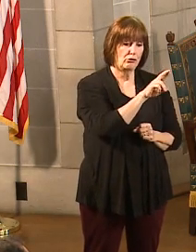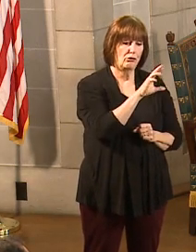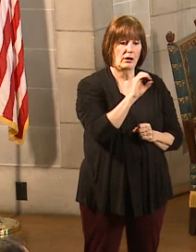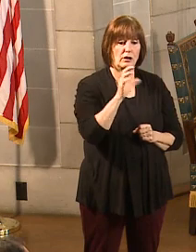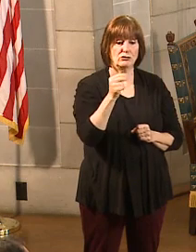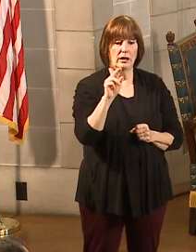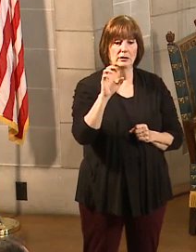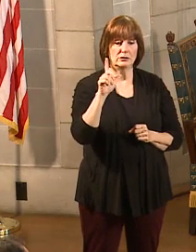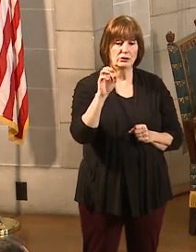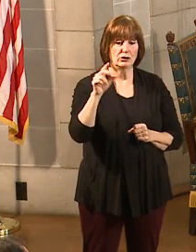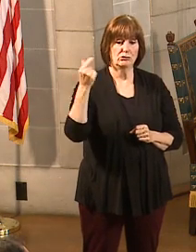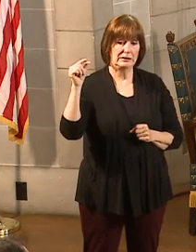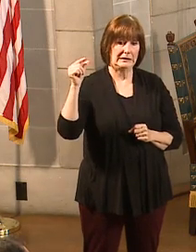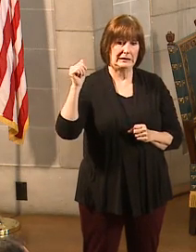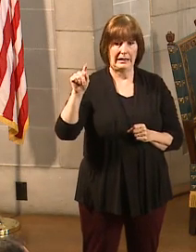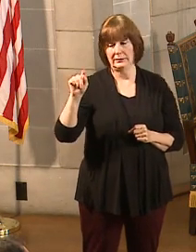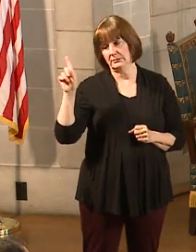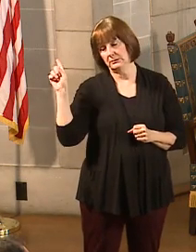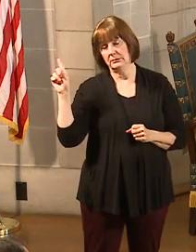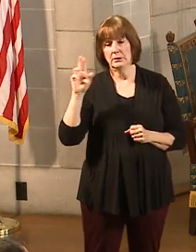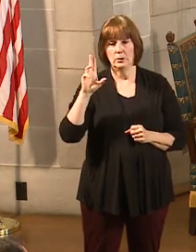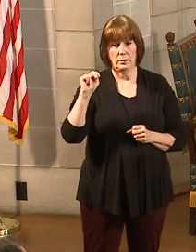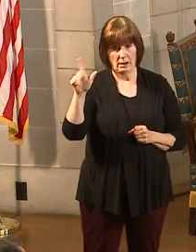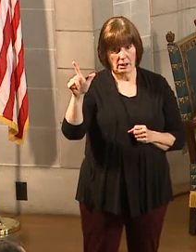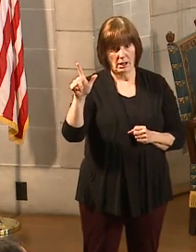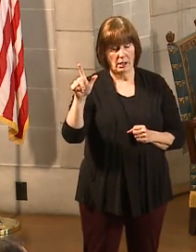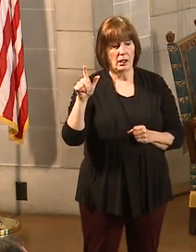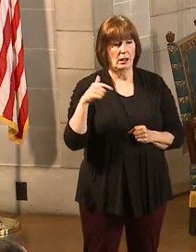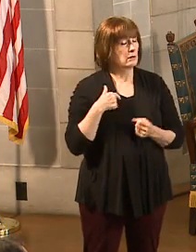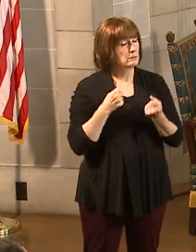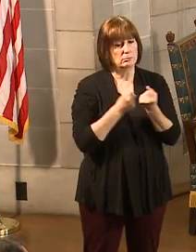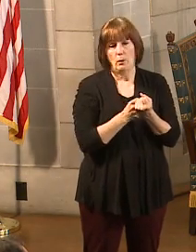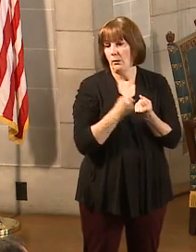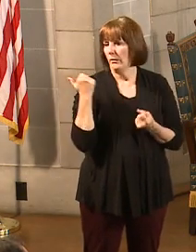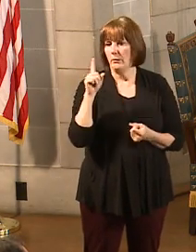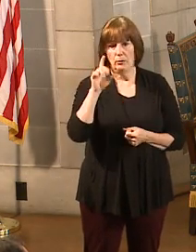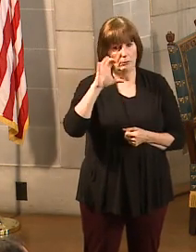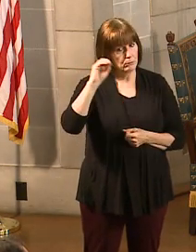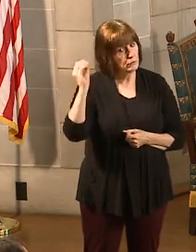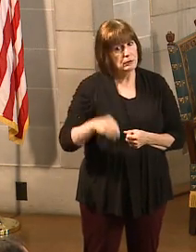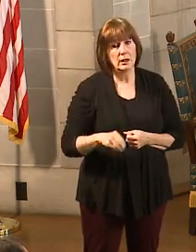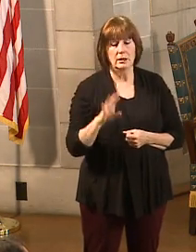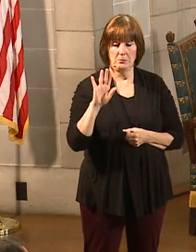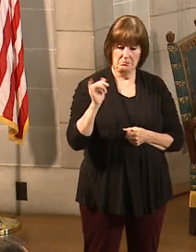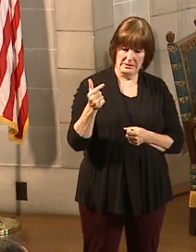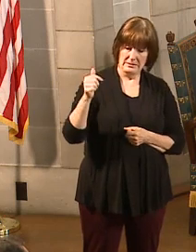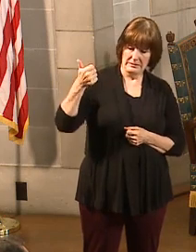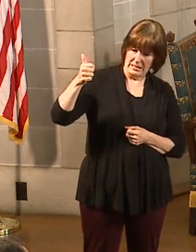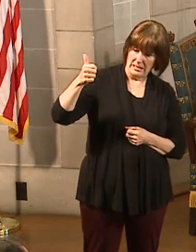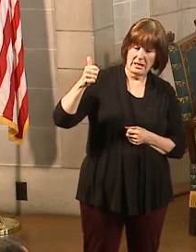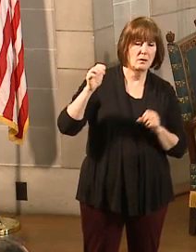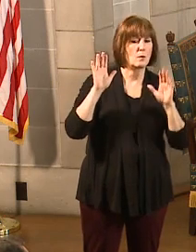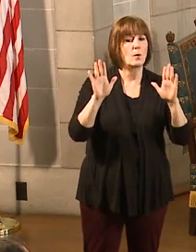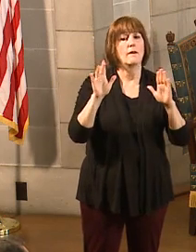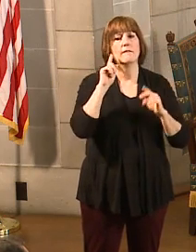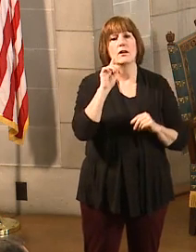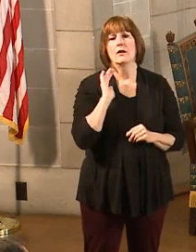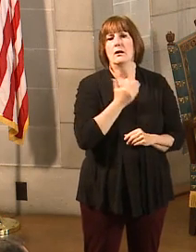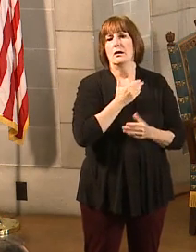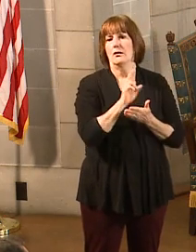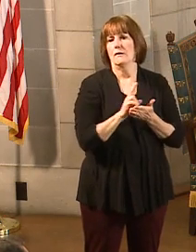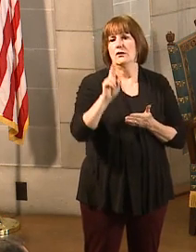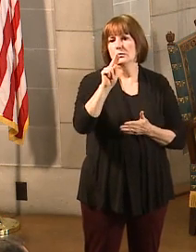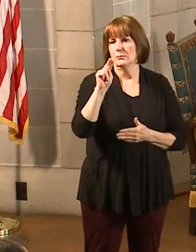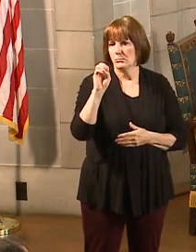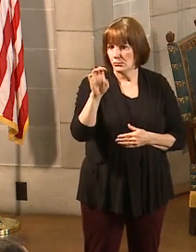Green reaffirming the University of Nebraska's commitment to the Big Ten, I support them 100%. The Big Ten has been great for the University of